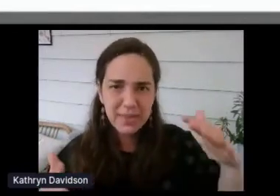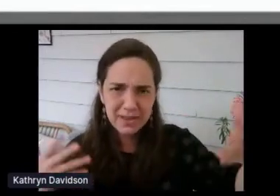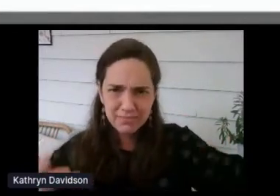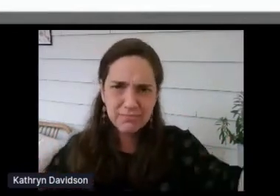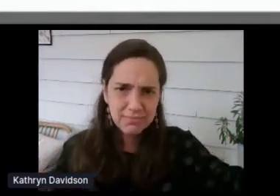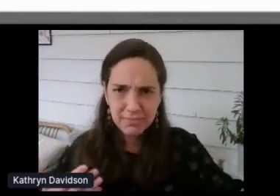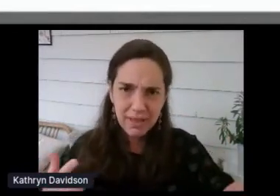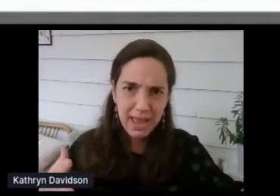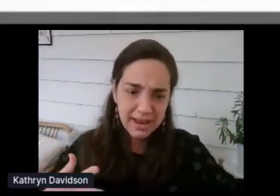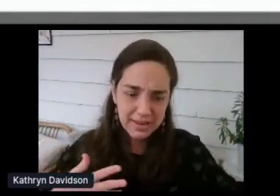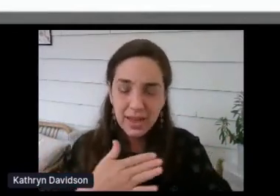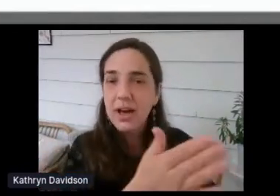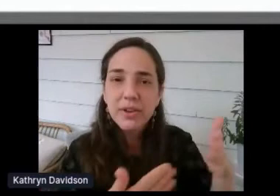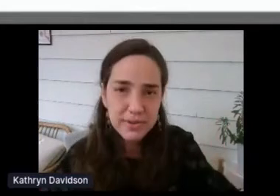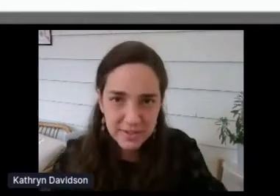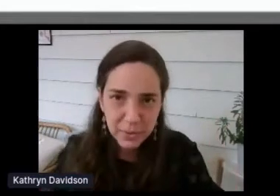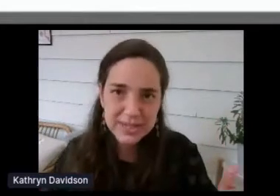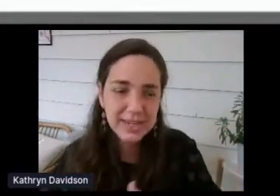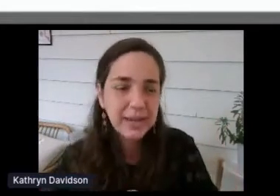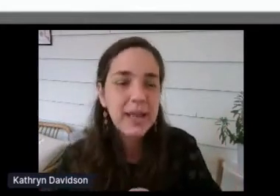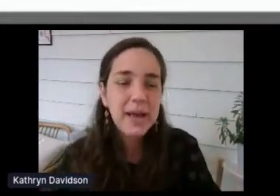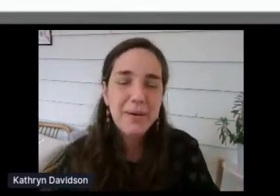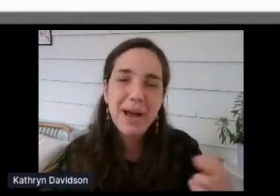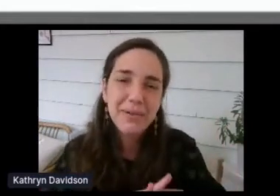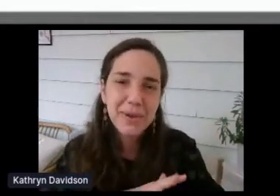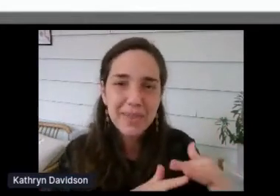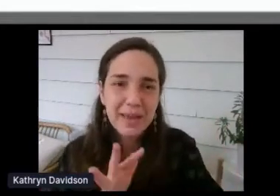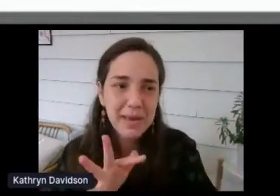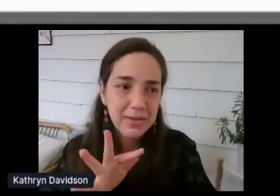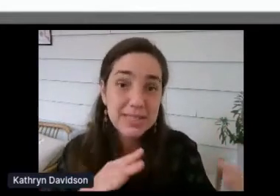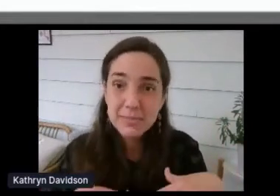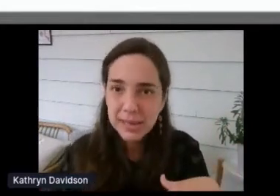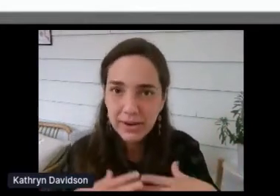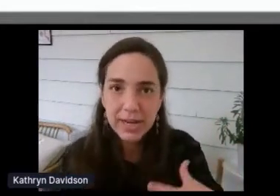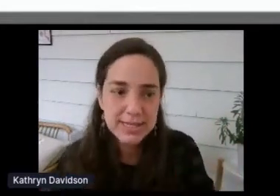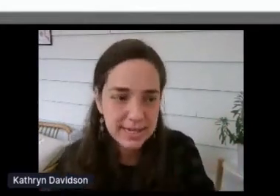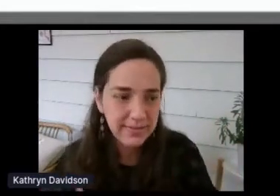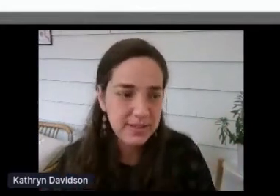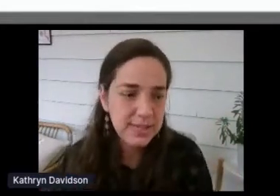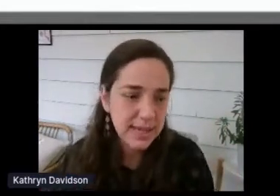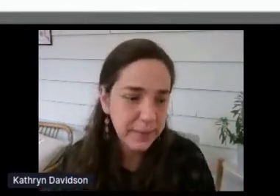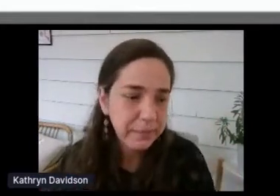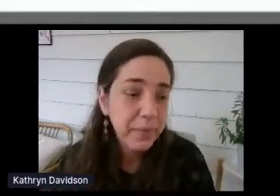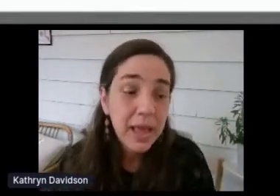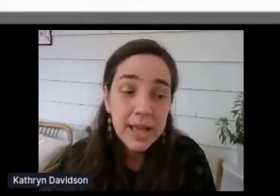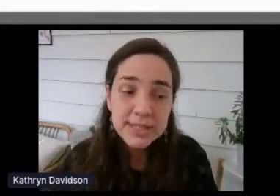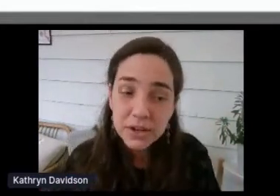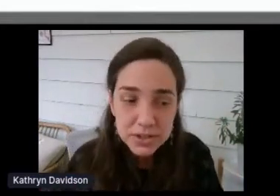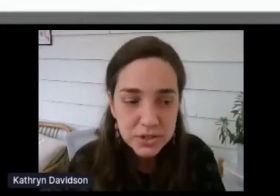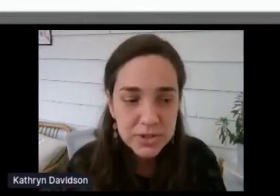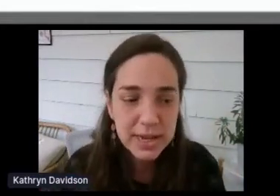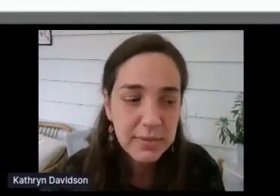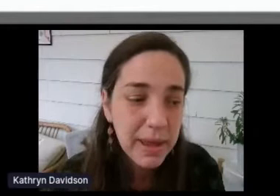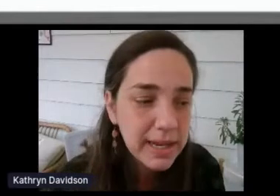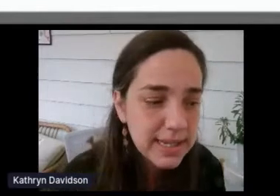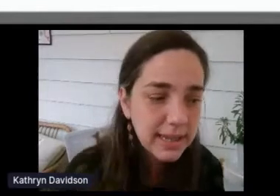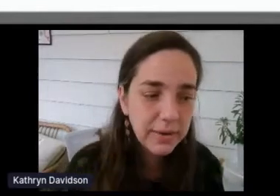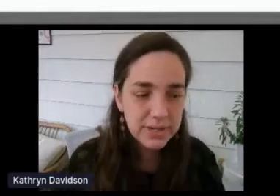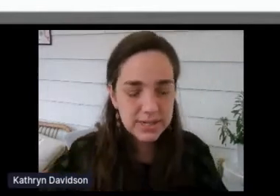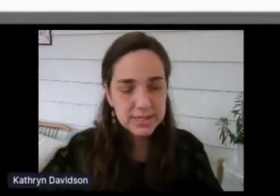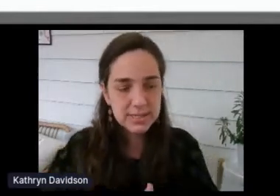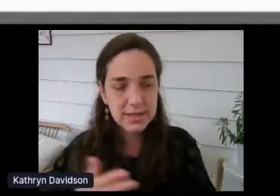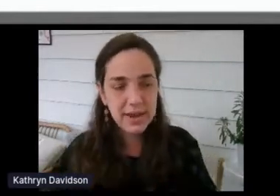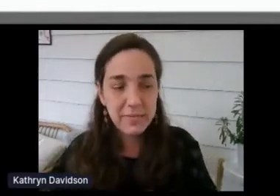languages and the other use of pointing? How do we think about the similarities and differences there? It's also true that in many